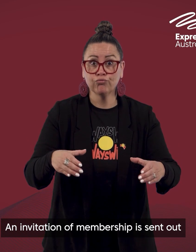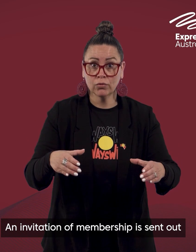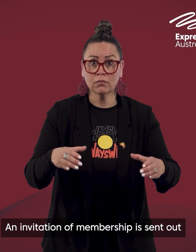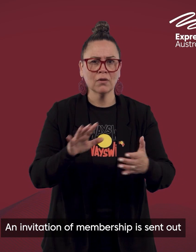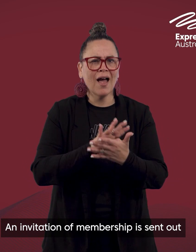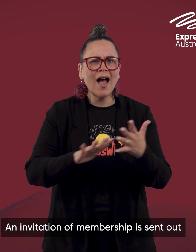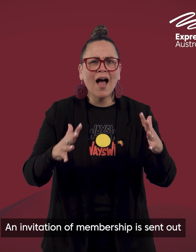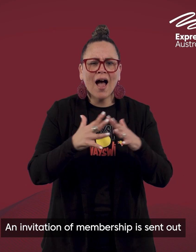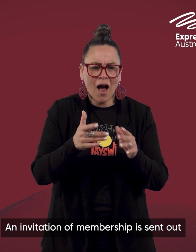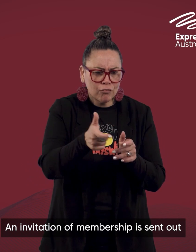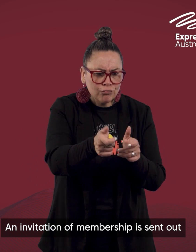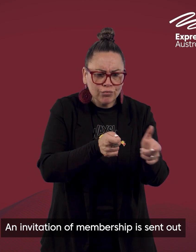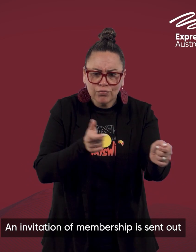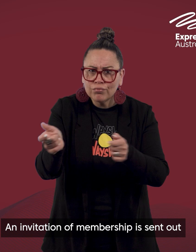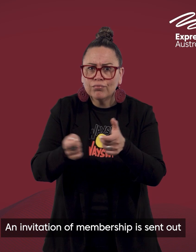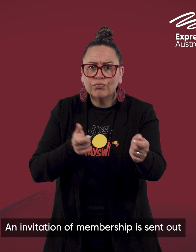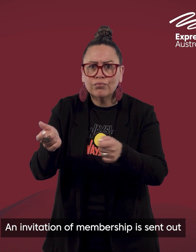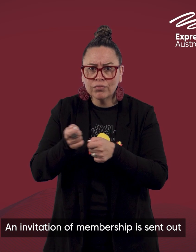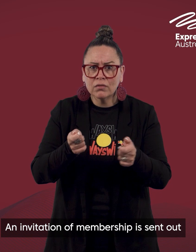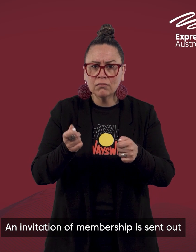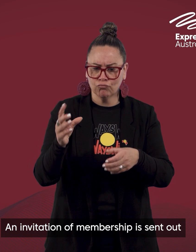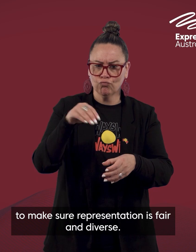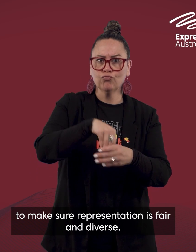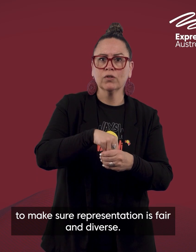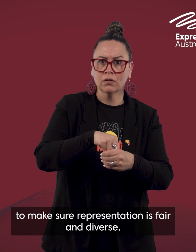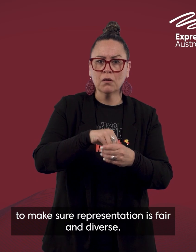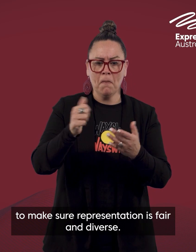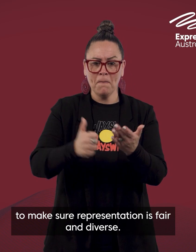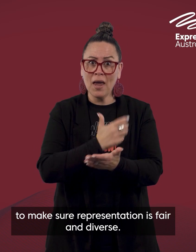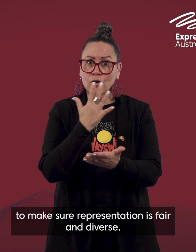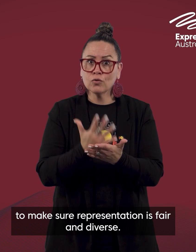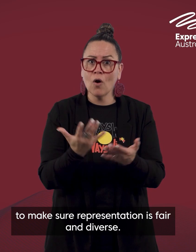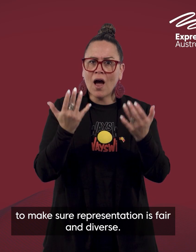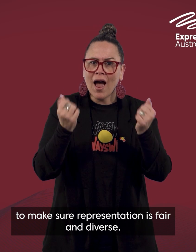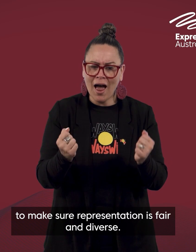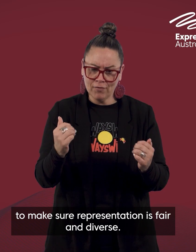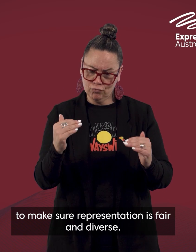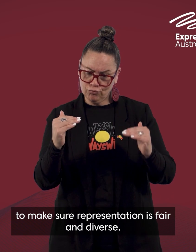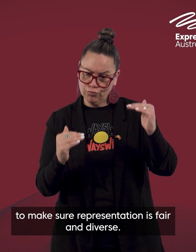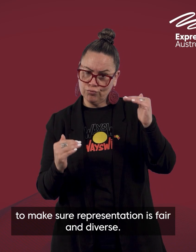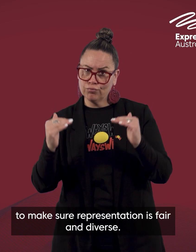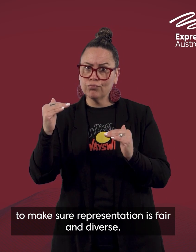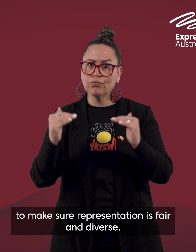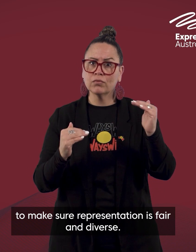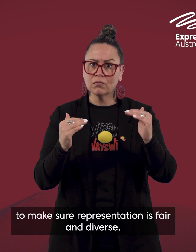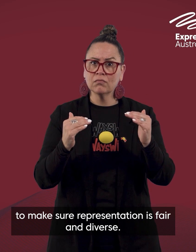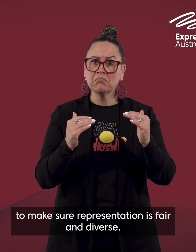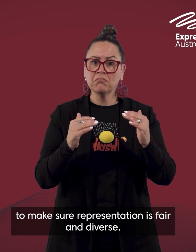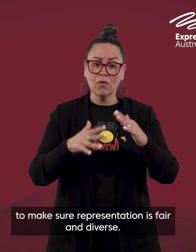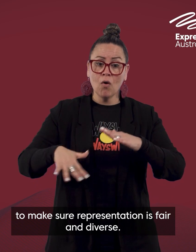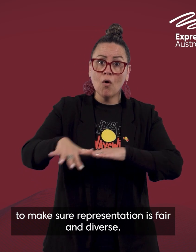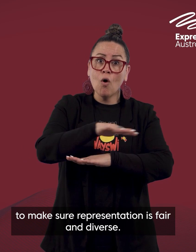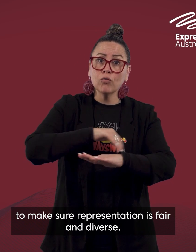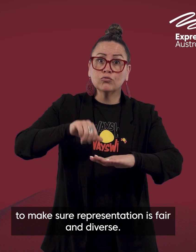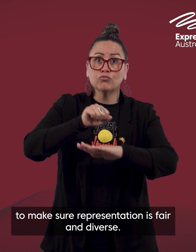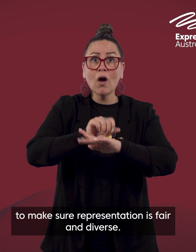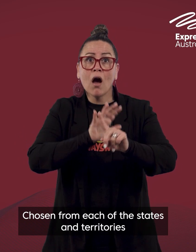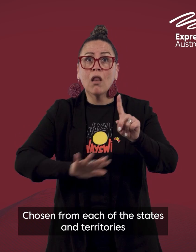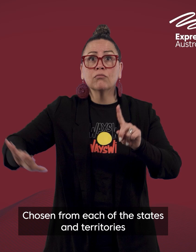An invitation of membership is sent out to make sure representation is fair and diverse,